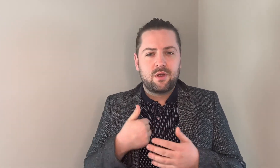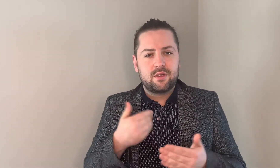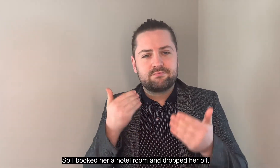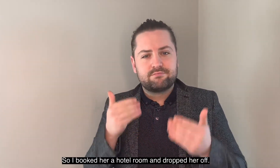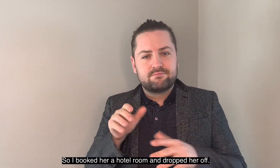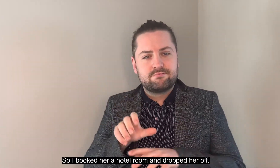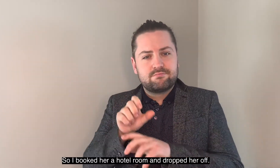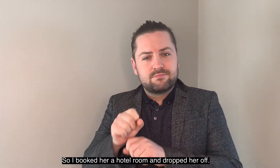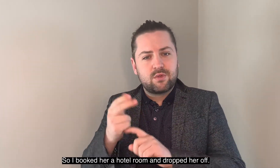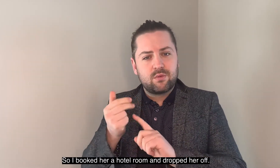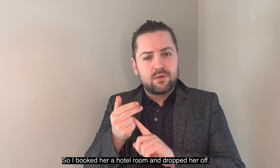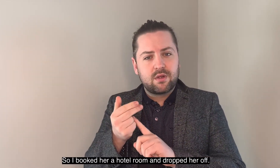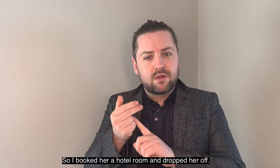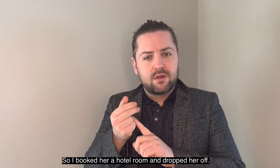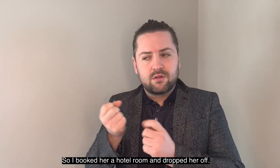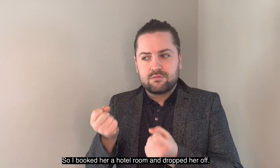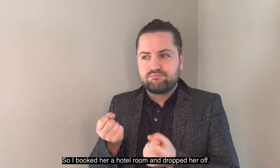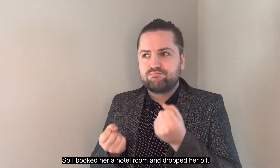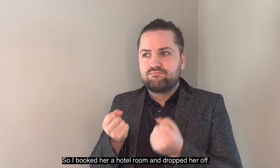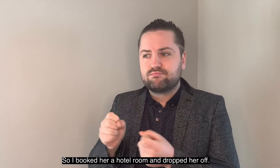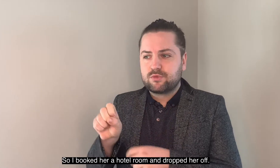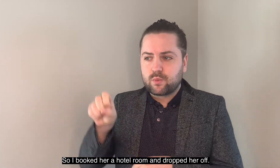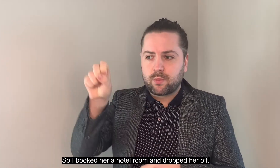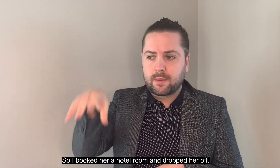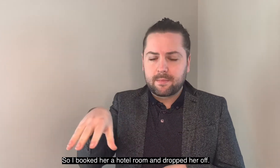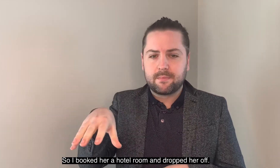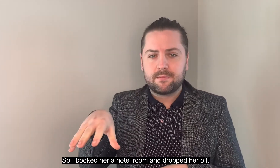So I booked her a hotel room and dropped her off.